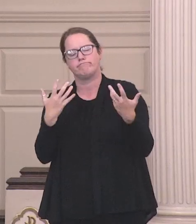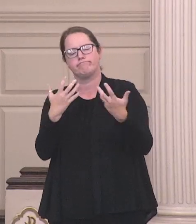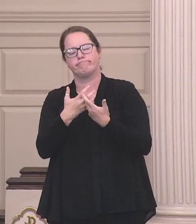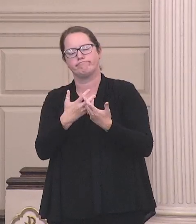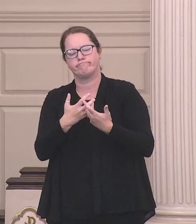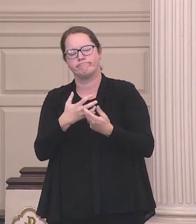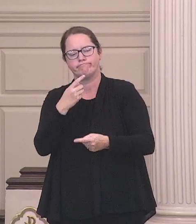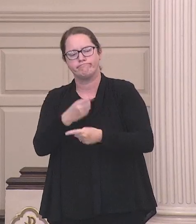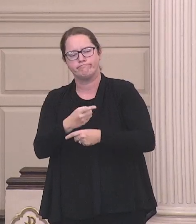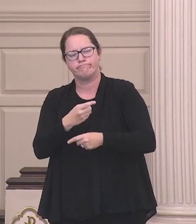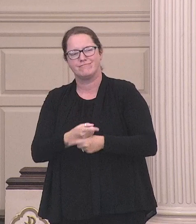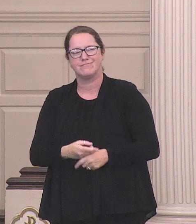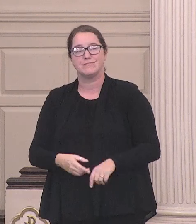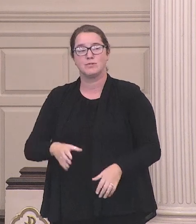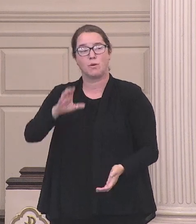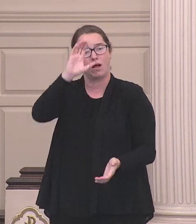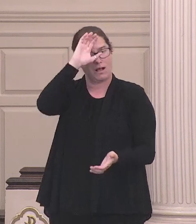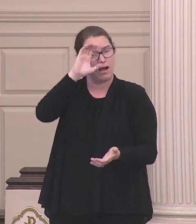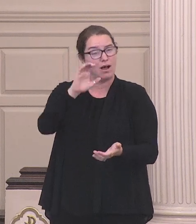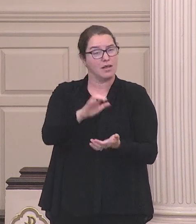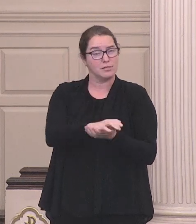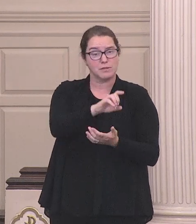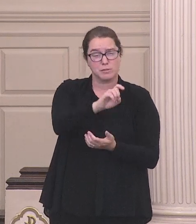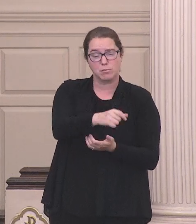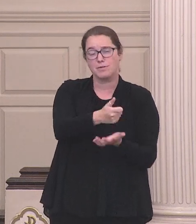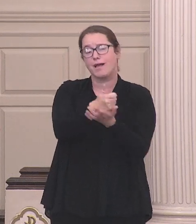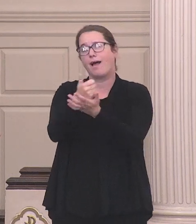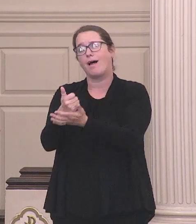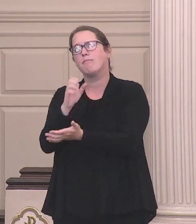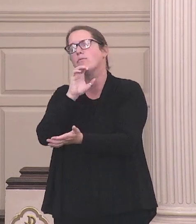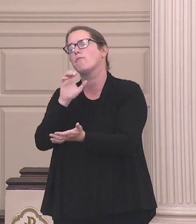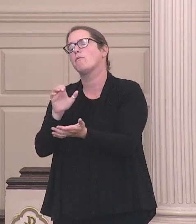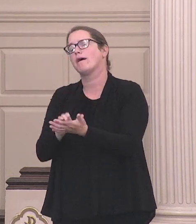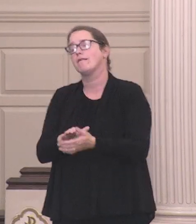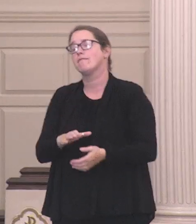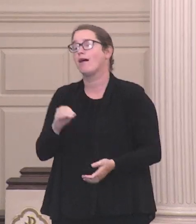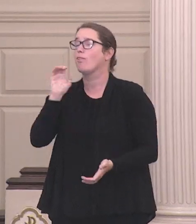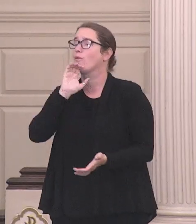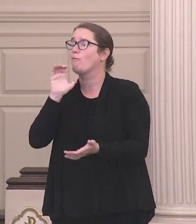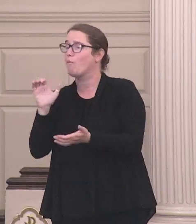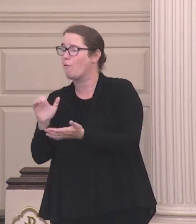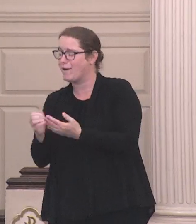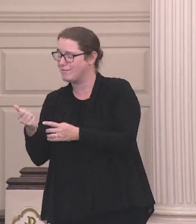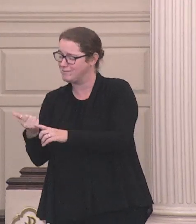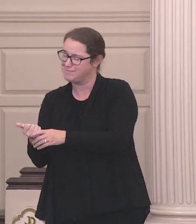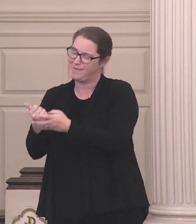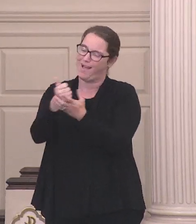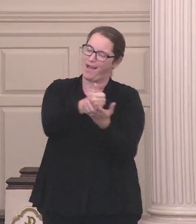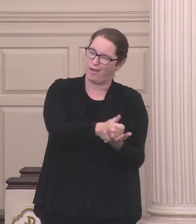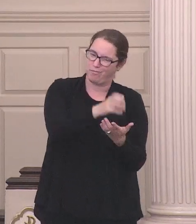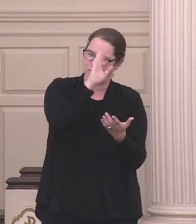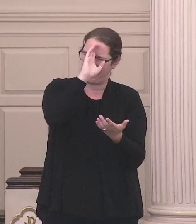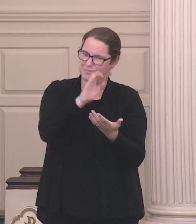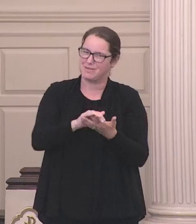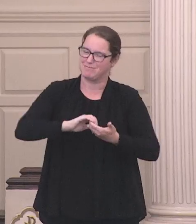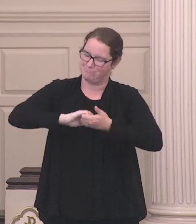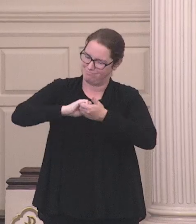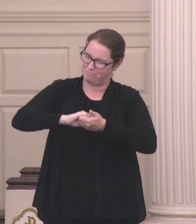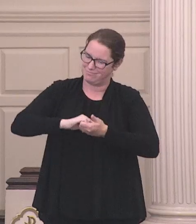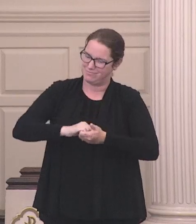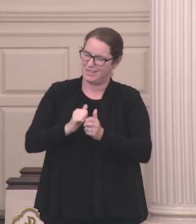Husband is supposed to help wife, and the wife is supposed to help the husband, and they are supposed to journey together in mutual